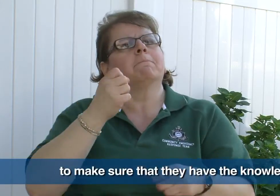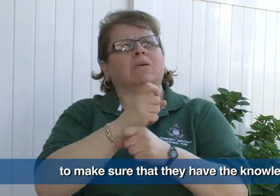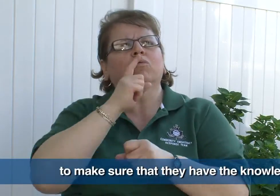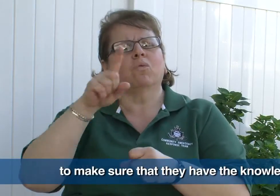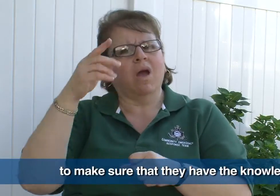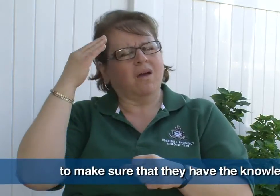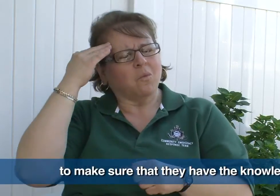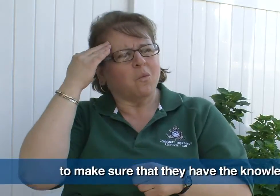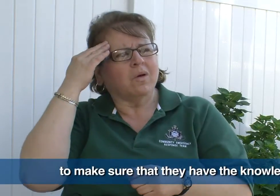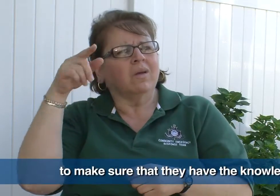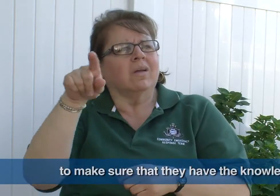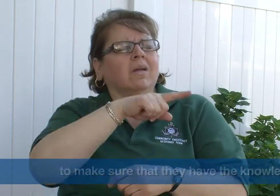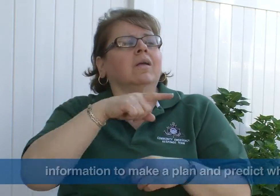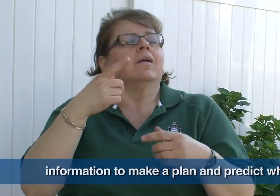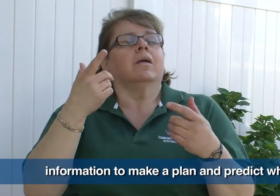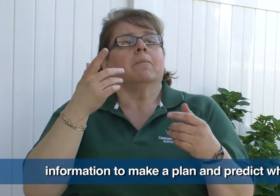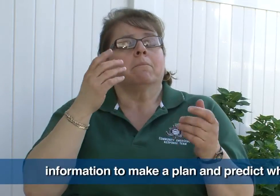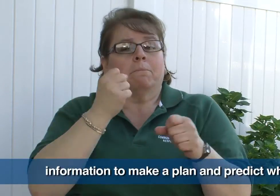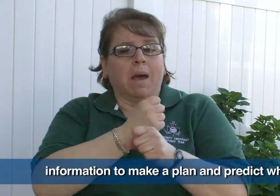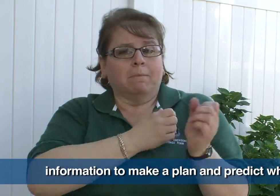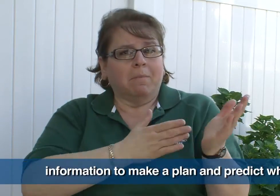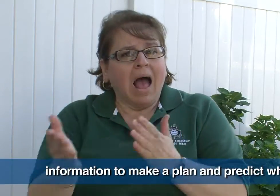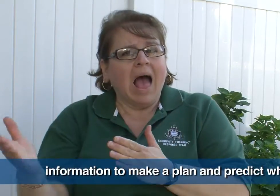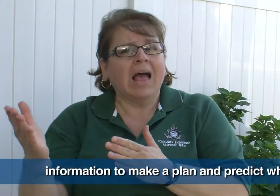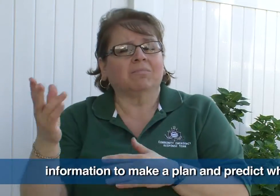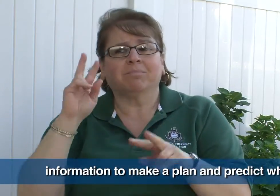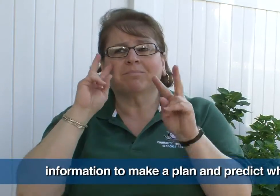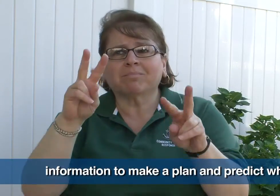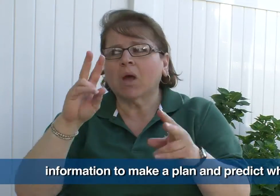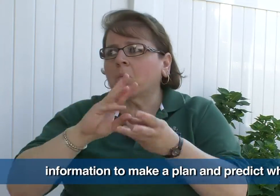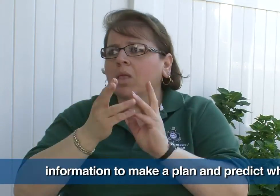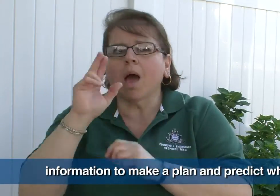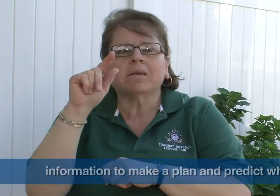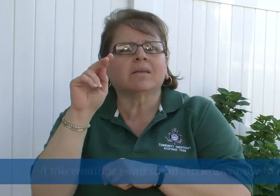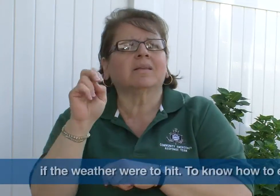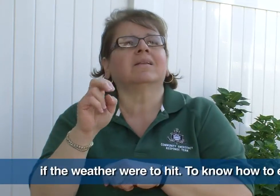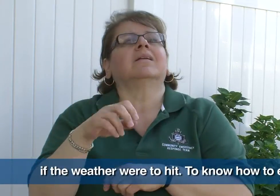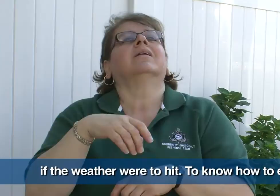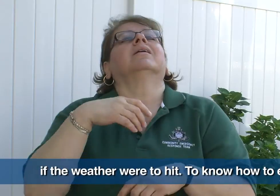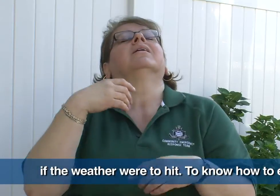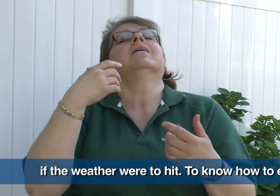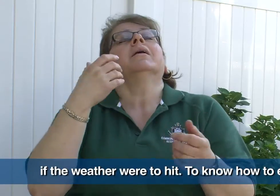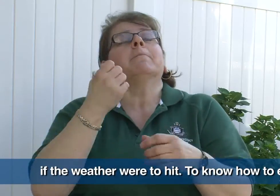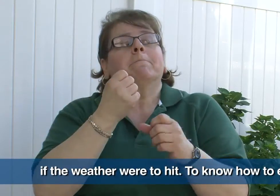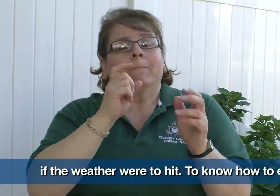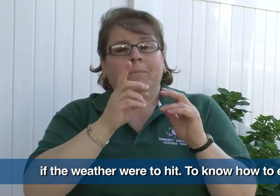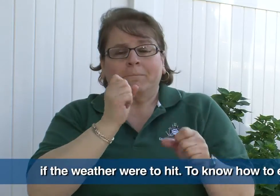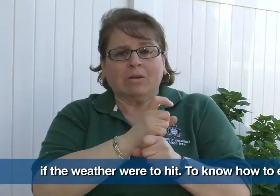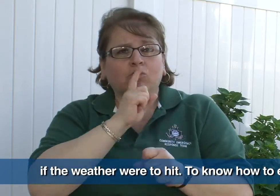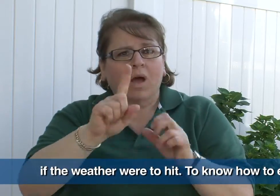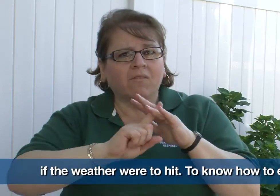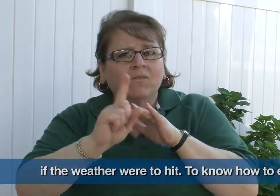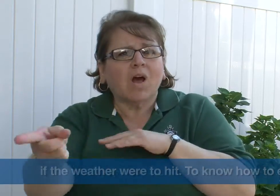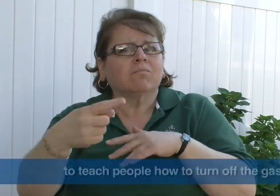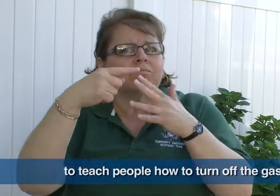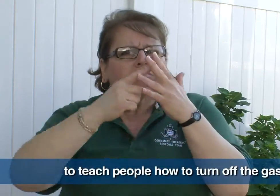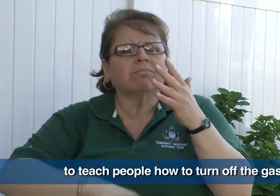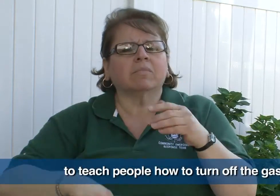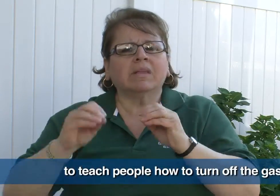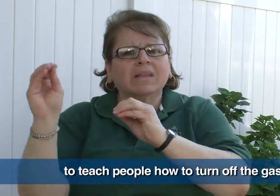that they have the knowledge, information to make a plan, and predict what to do if the weather were to hit, to know how to evacuate, to teach people how to